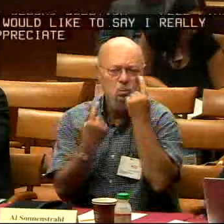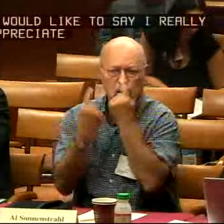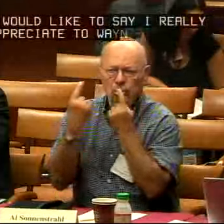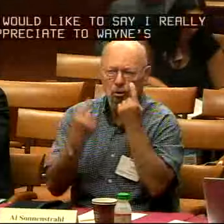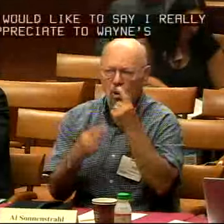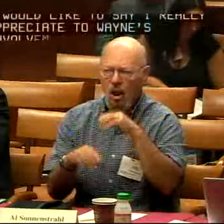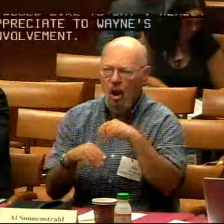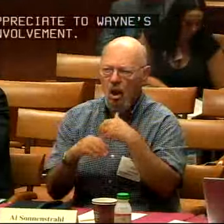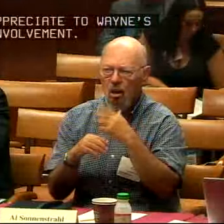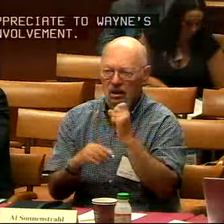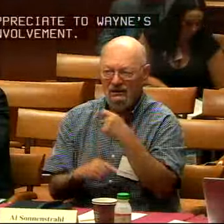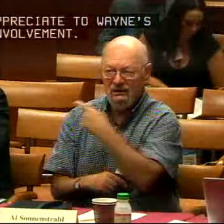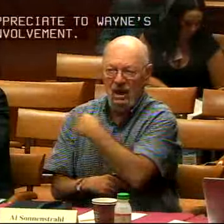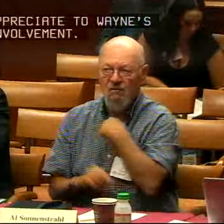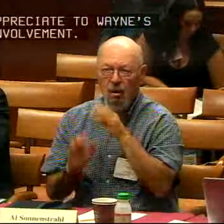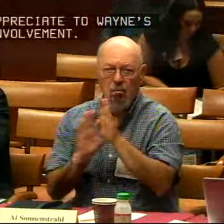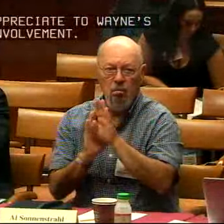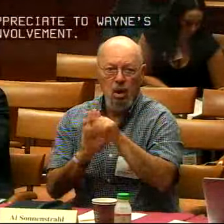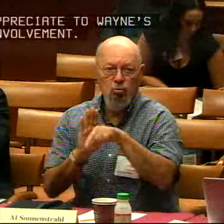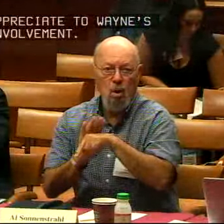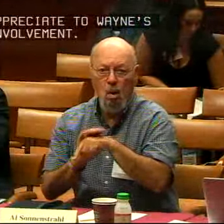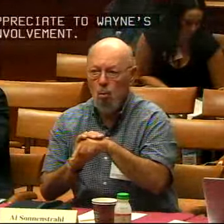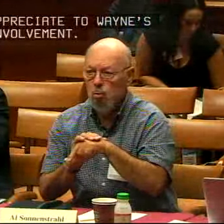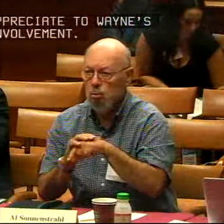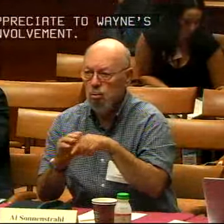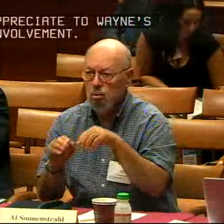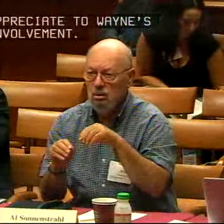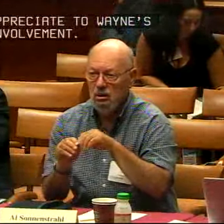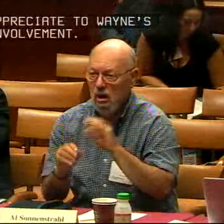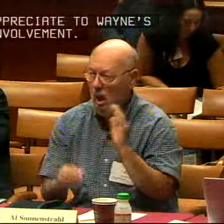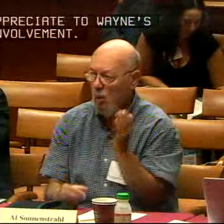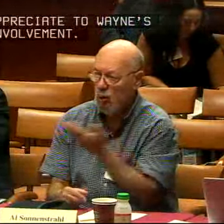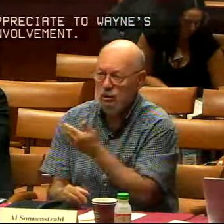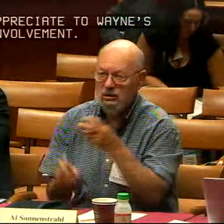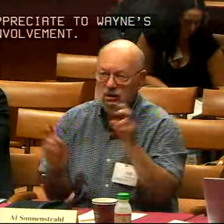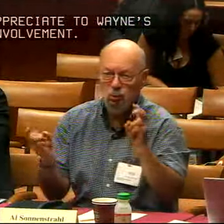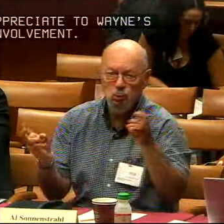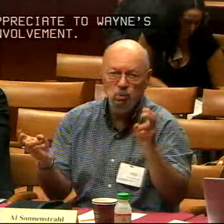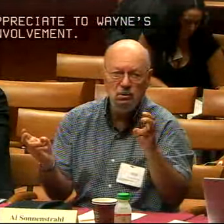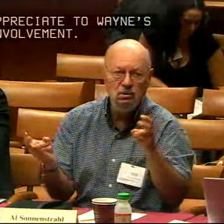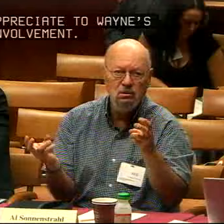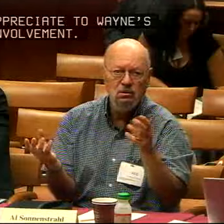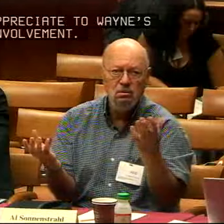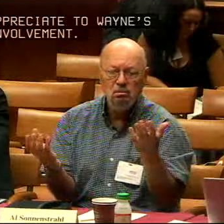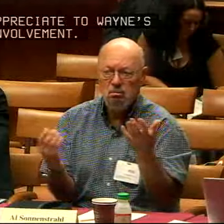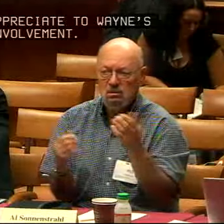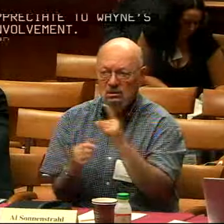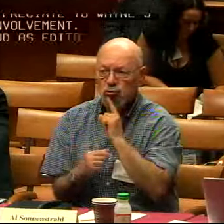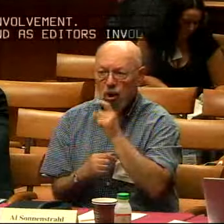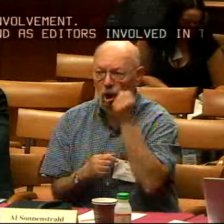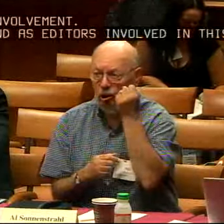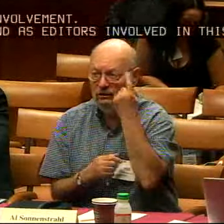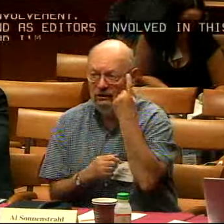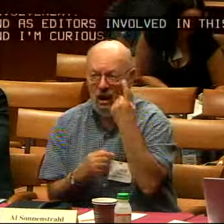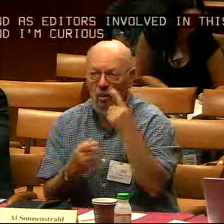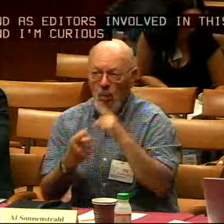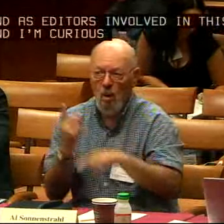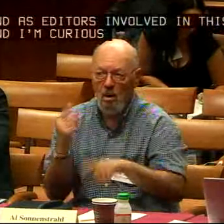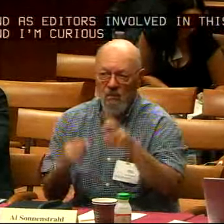and as editor involved in this. And I'm just curious, does Dwayne have a background in the issues of